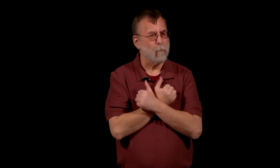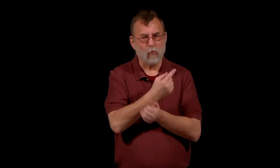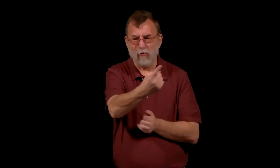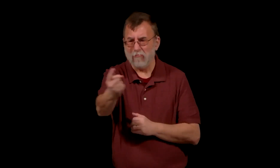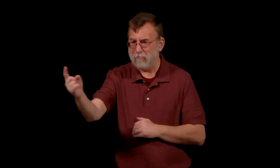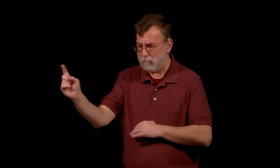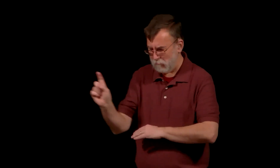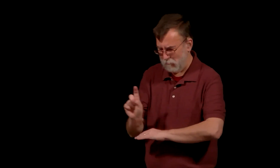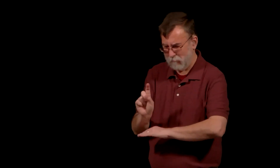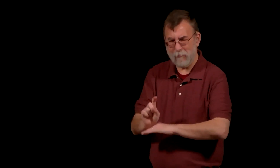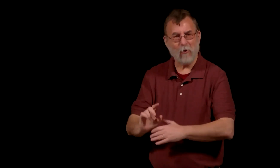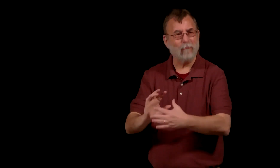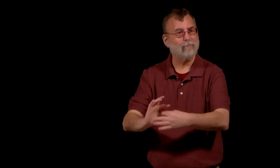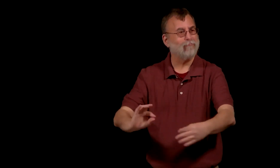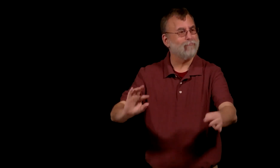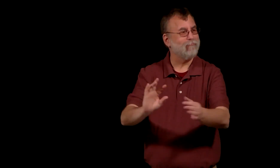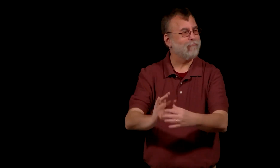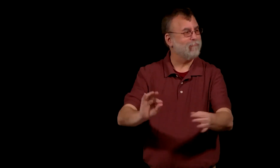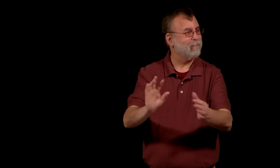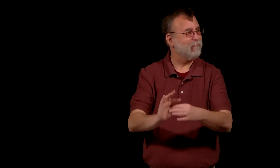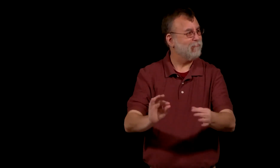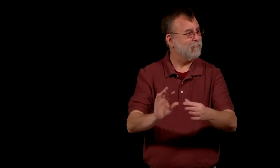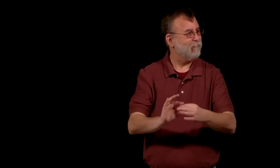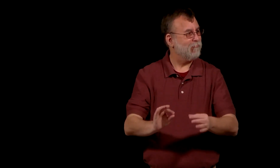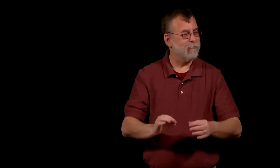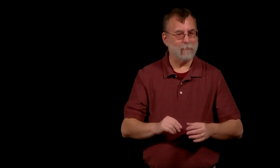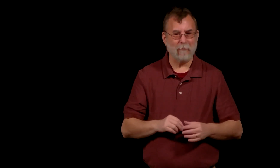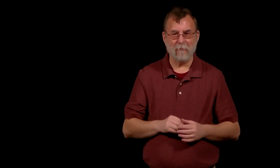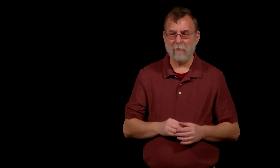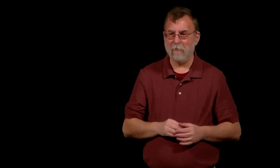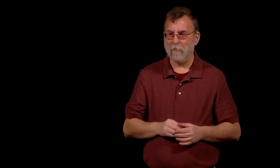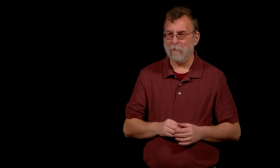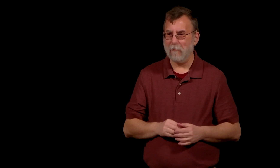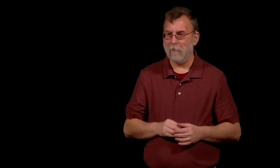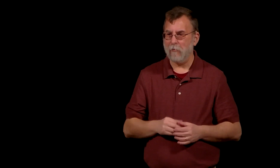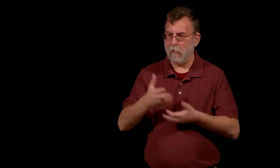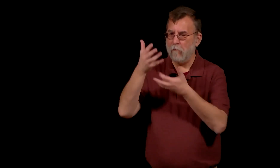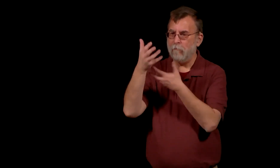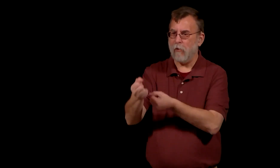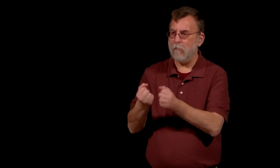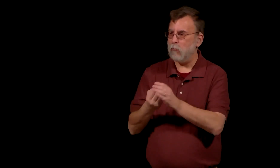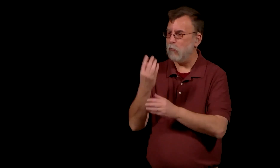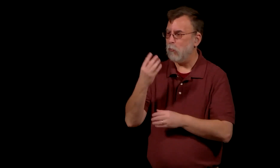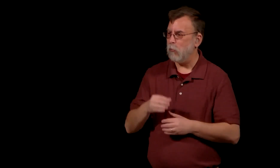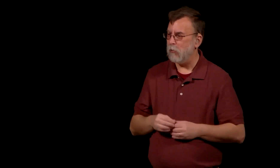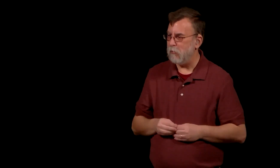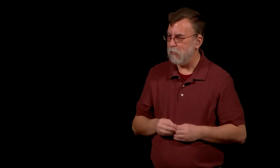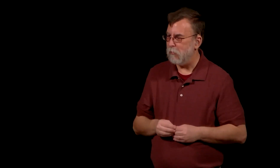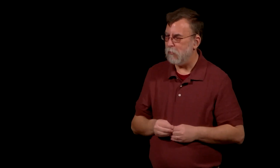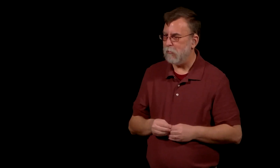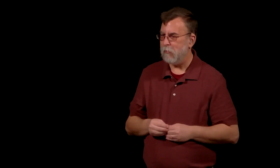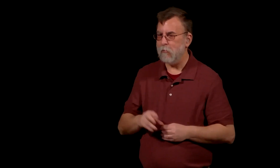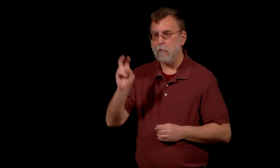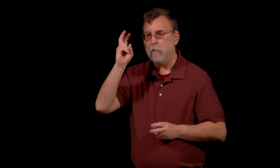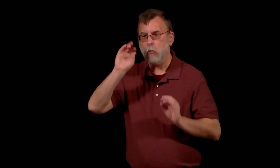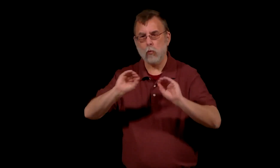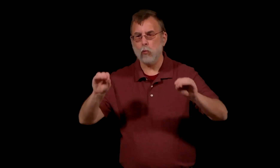showed love. When people came up here and shared their testimony to all of us, that was growing